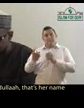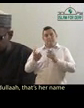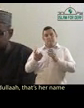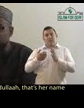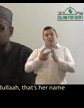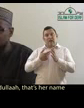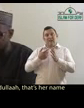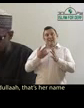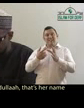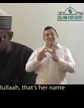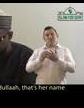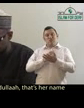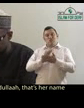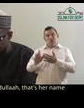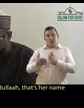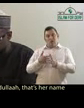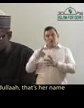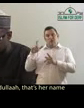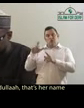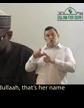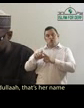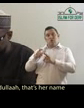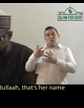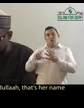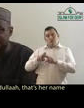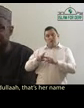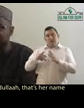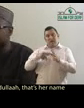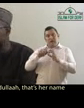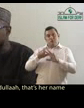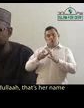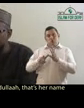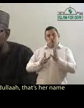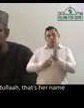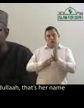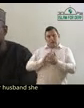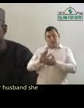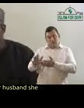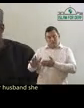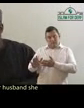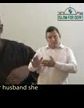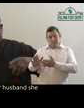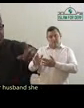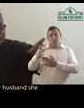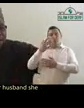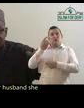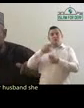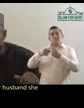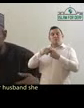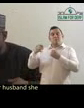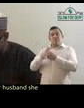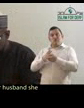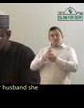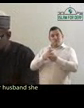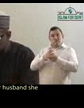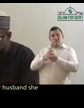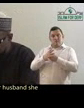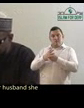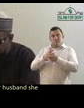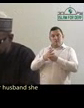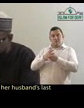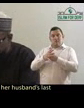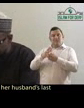Aisha, the daughter of Abdullah. That's her name, Aisha Abdullah. When she gets married to her husband,